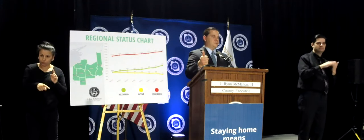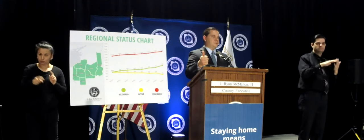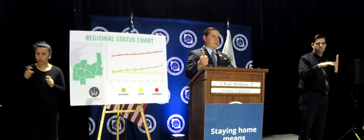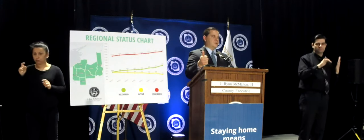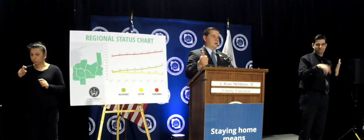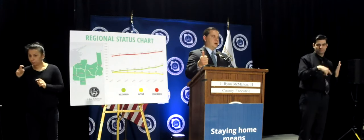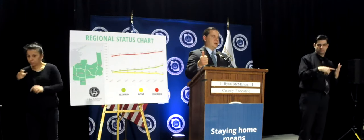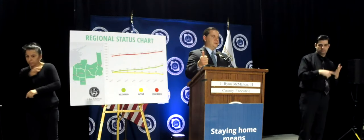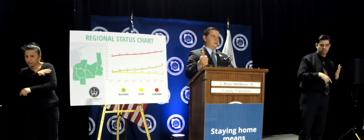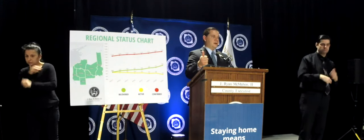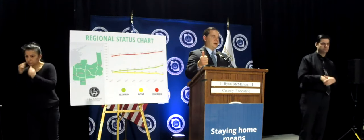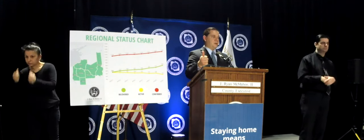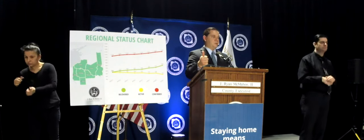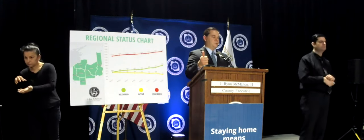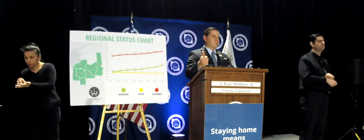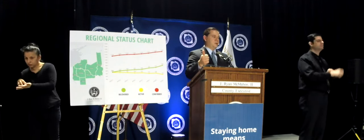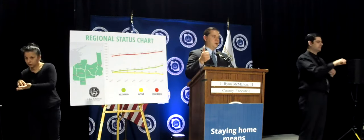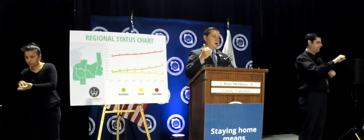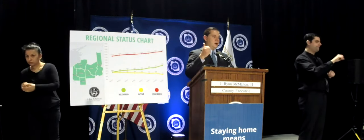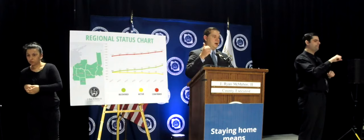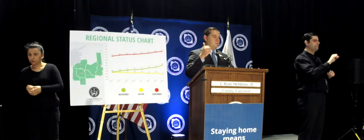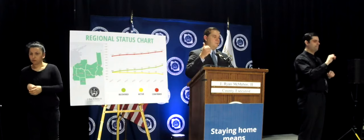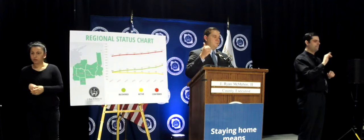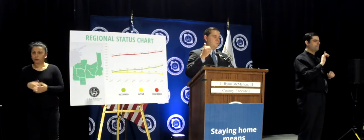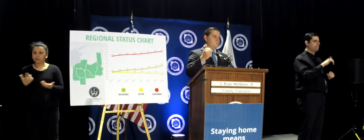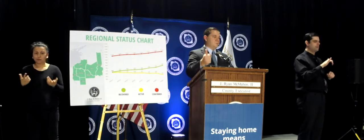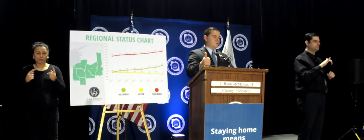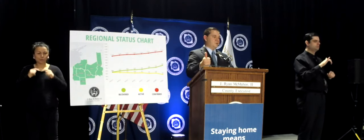Because that's where our cases are now.